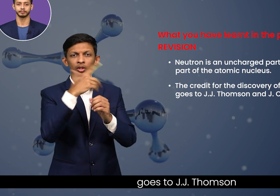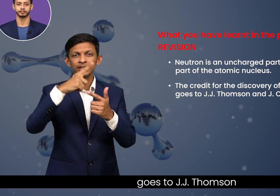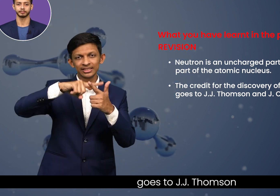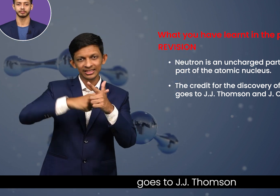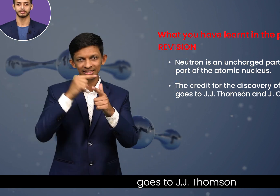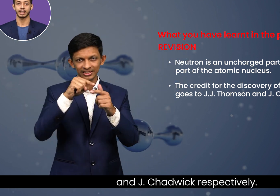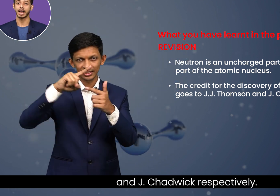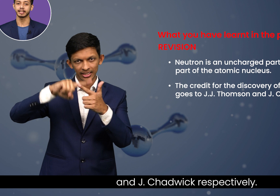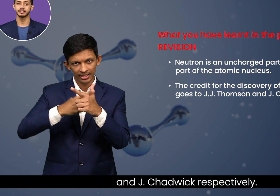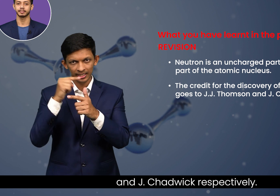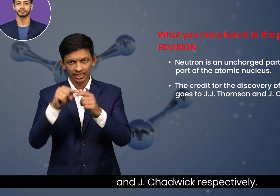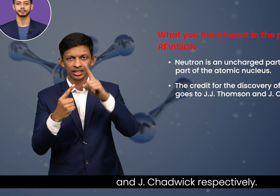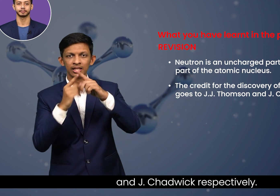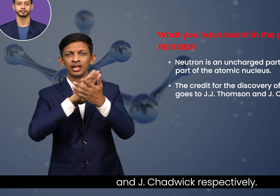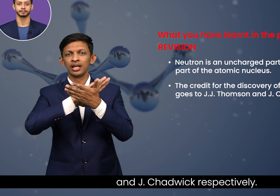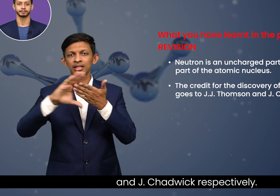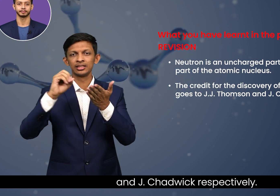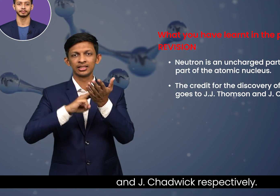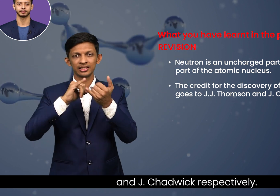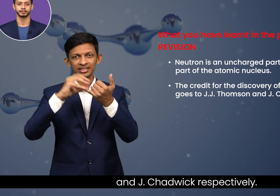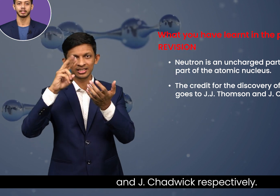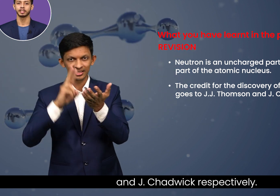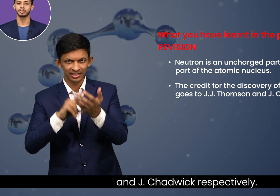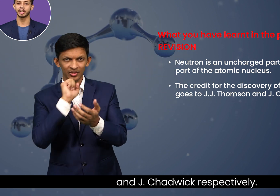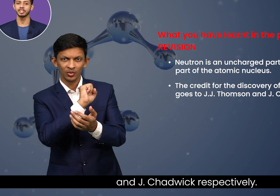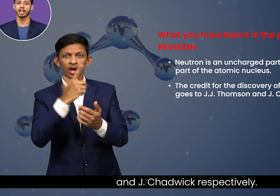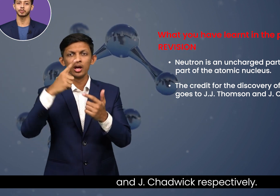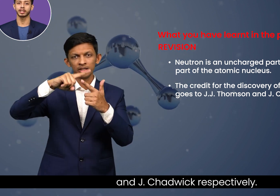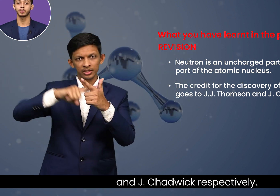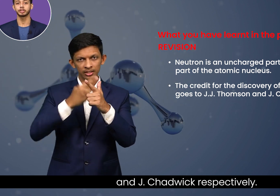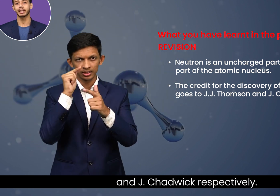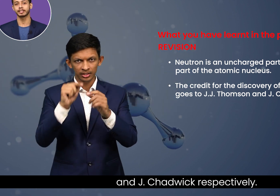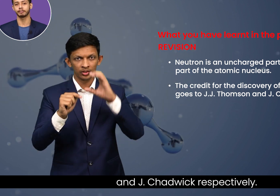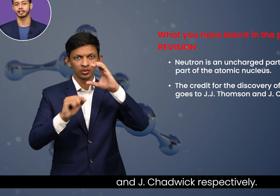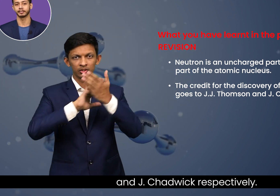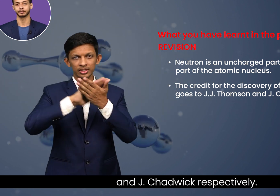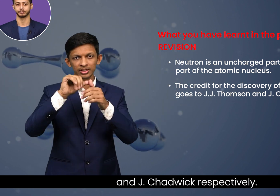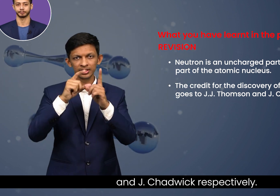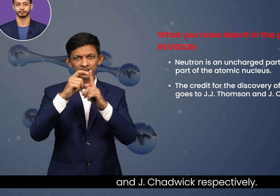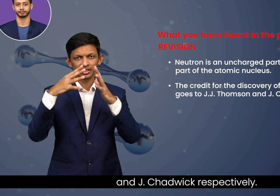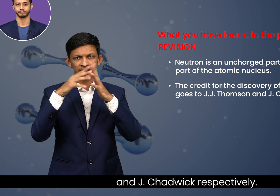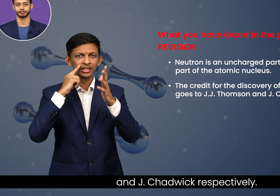and J. Chadwick respectively.